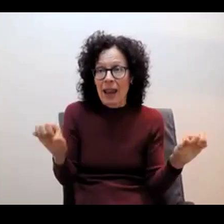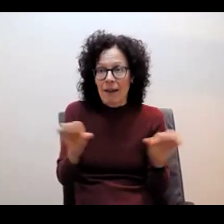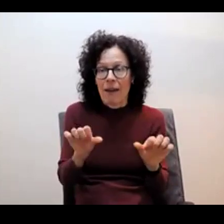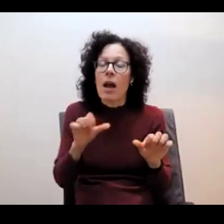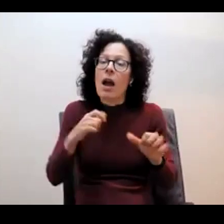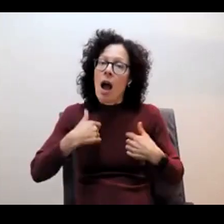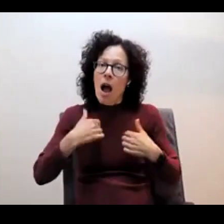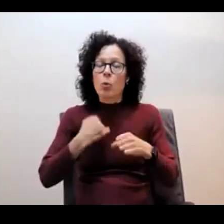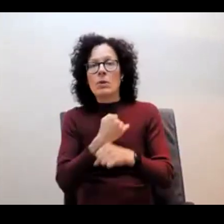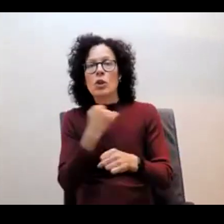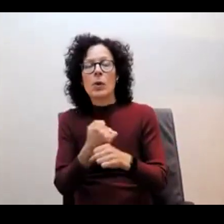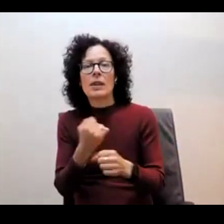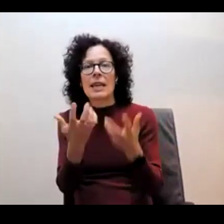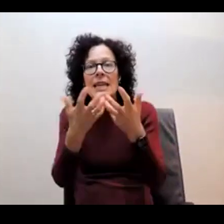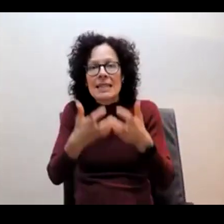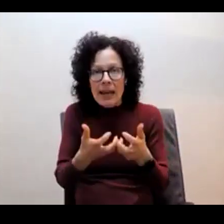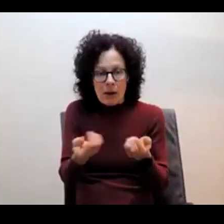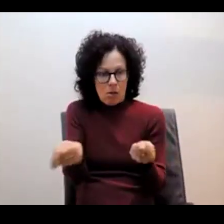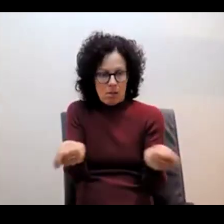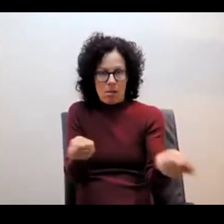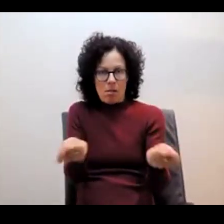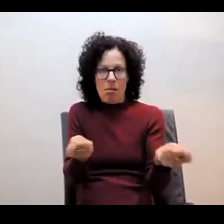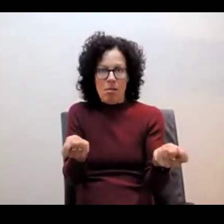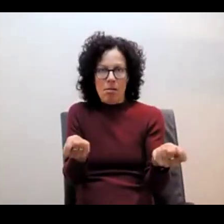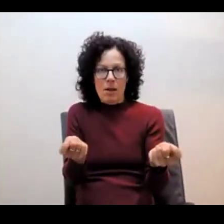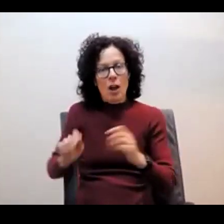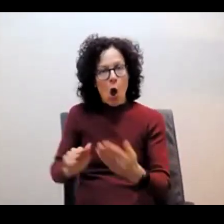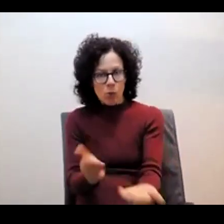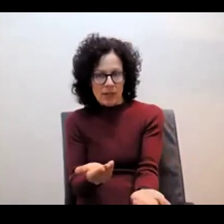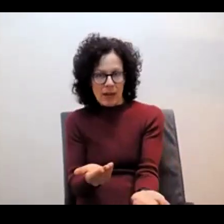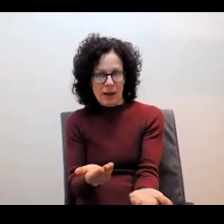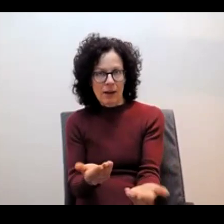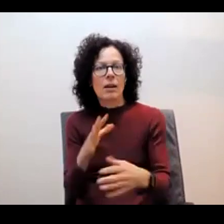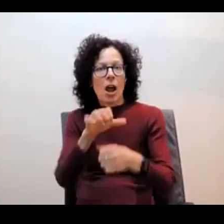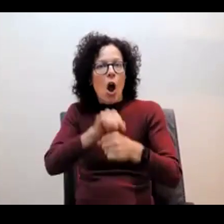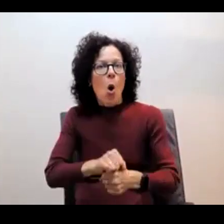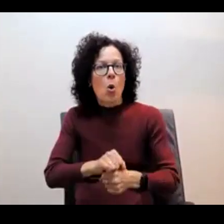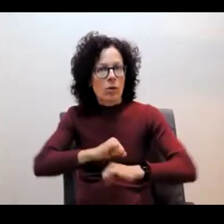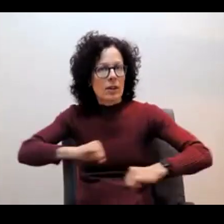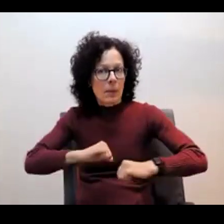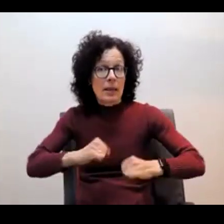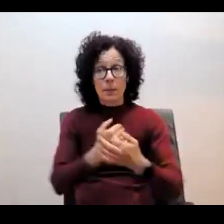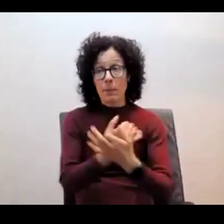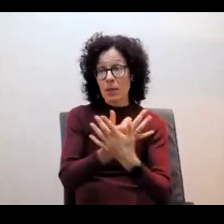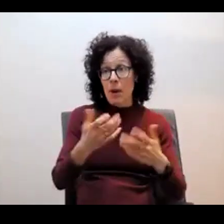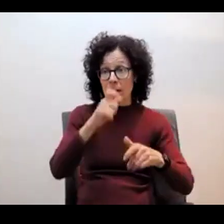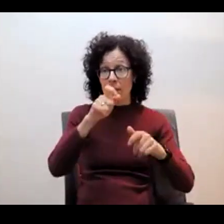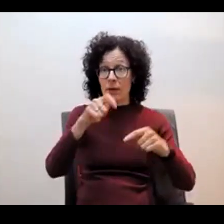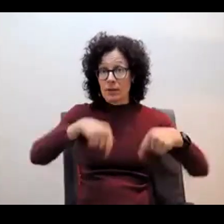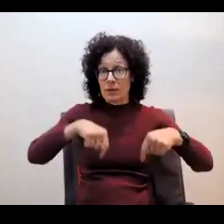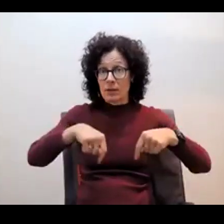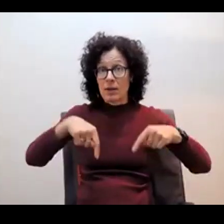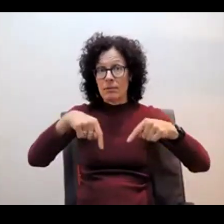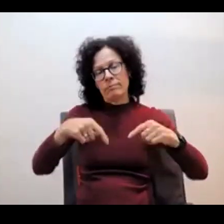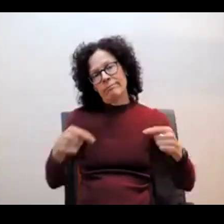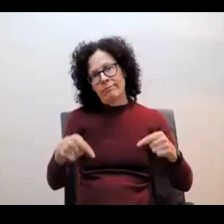of holding of space and in theory hosting, but there are many of us in the room. And so